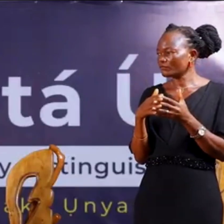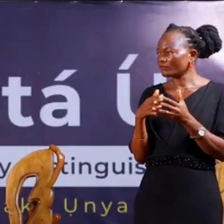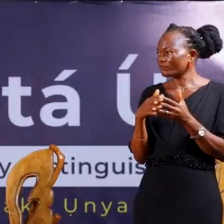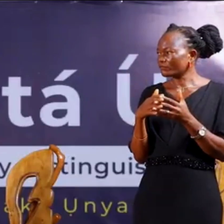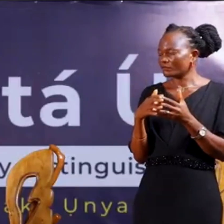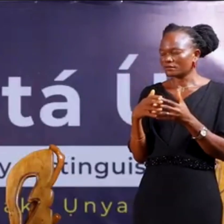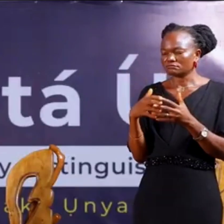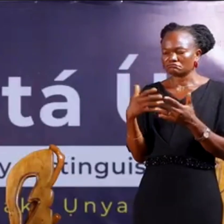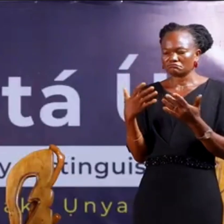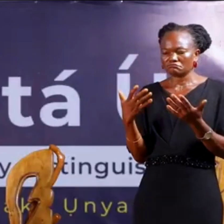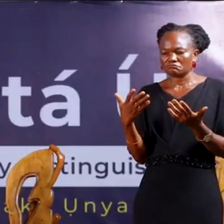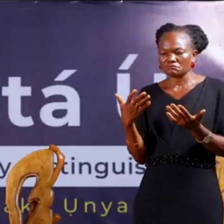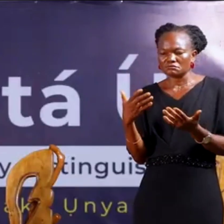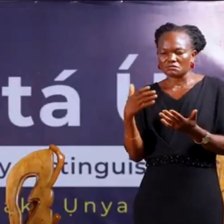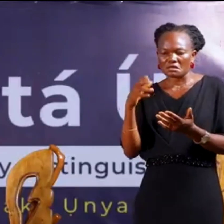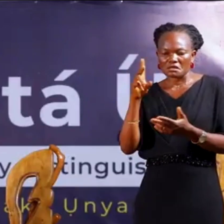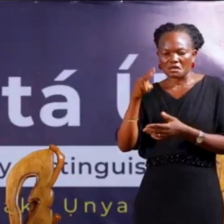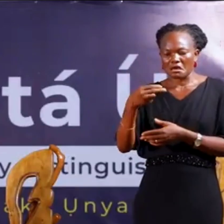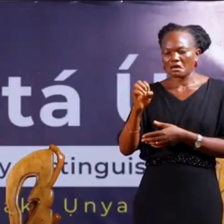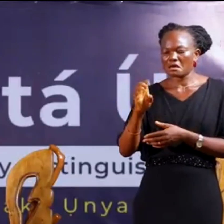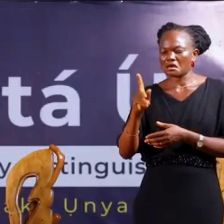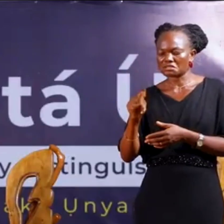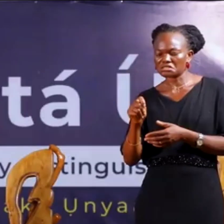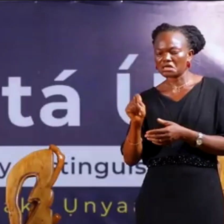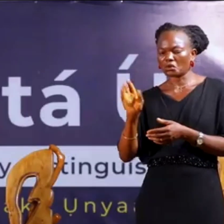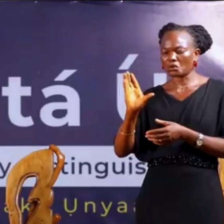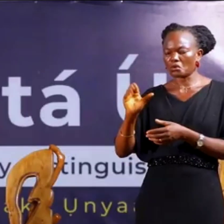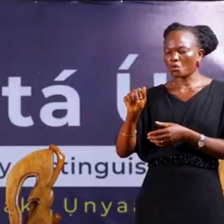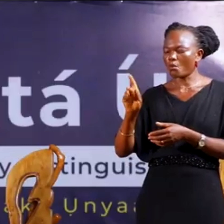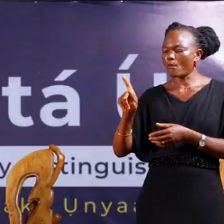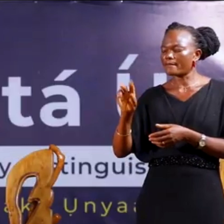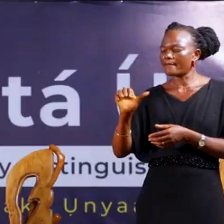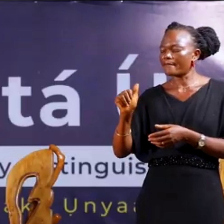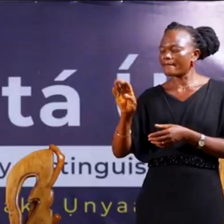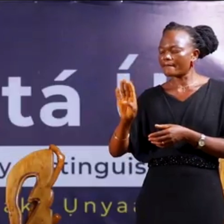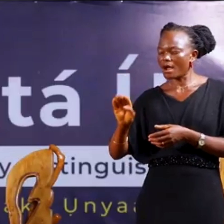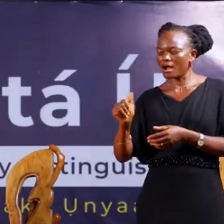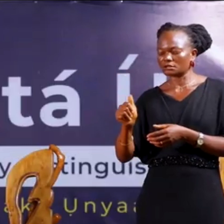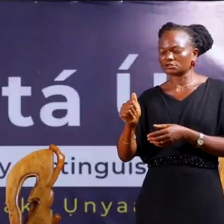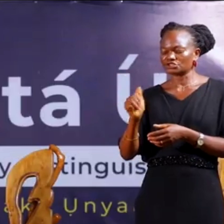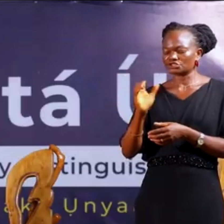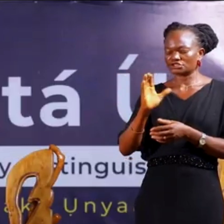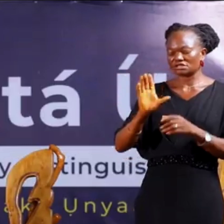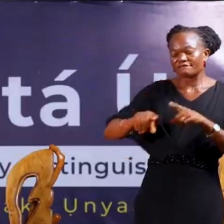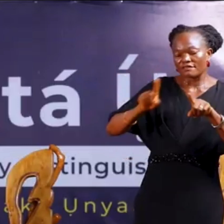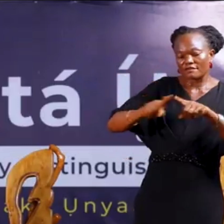Trinidad and Tobago, Haiti, Cuba, Jamaica,